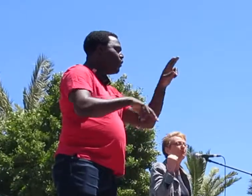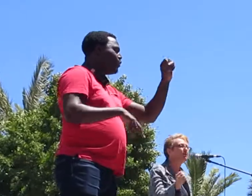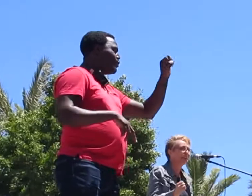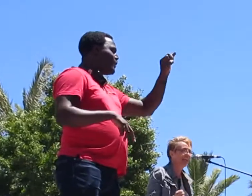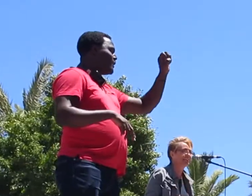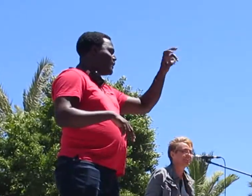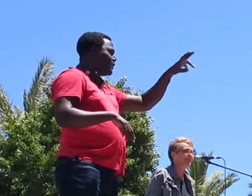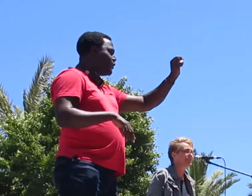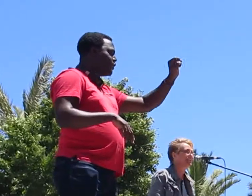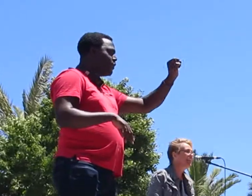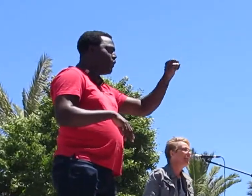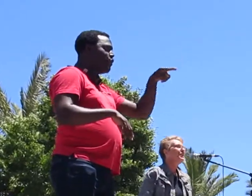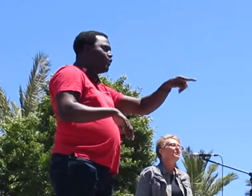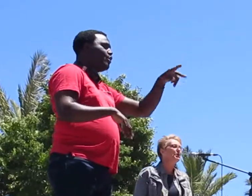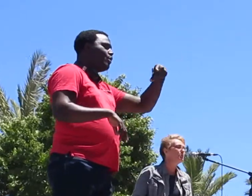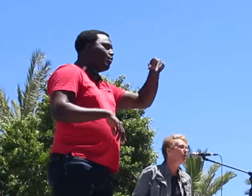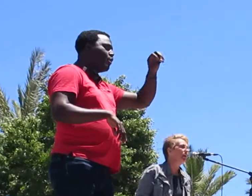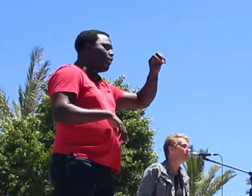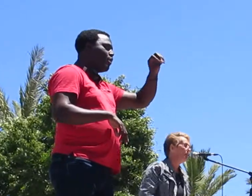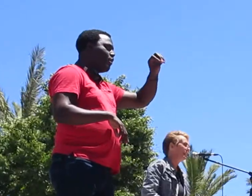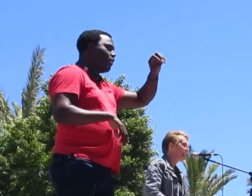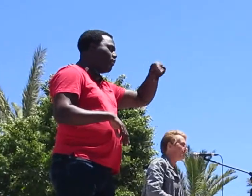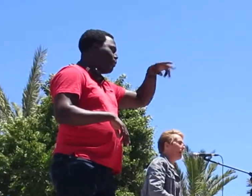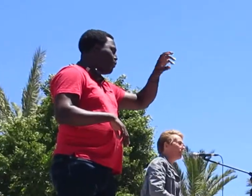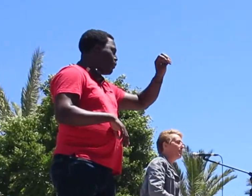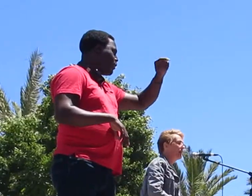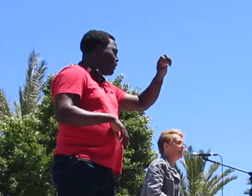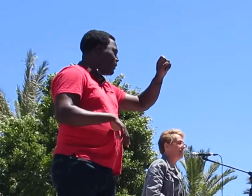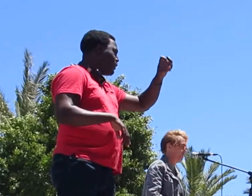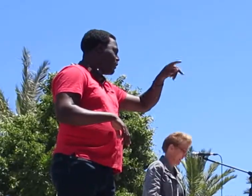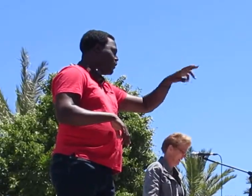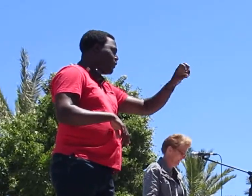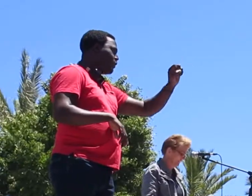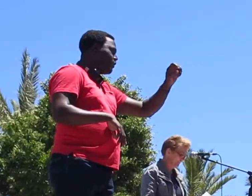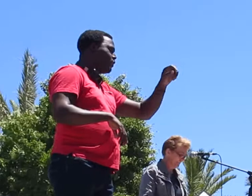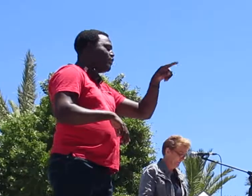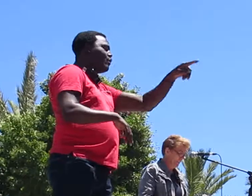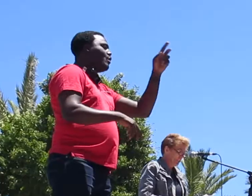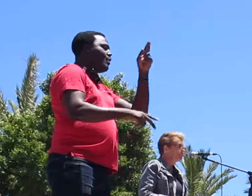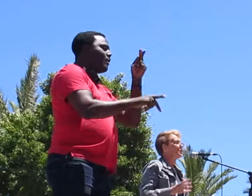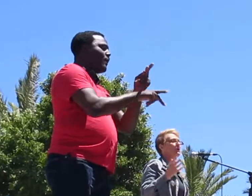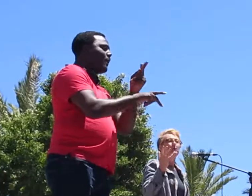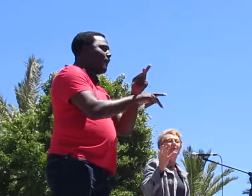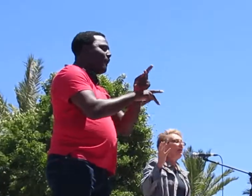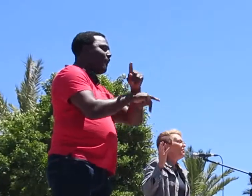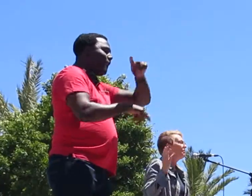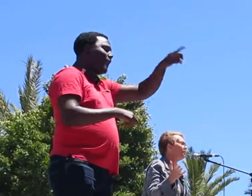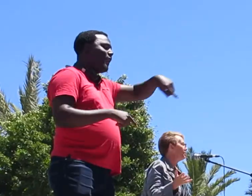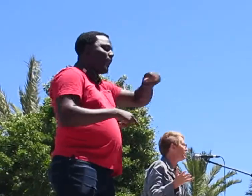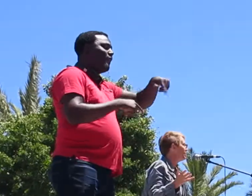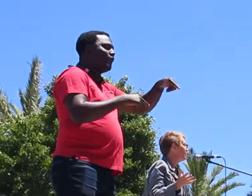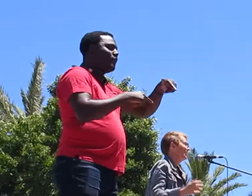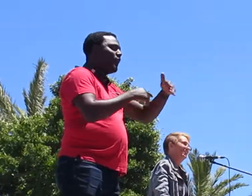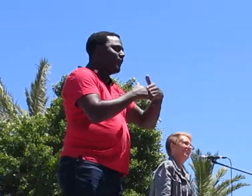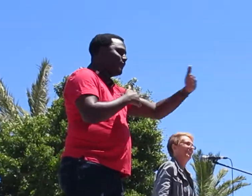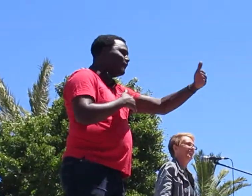you protesters, you are what keep everybody going. So,